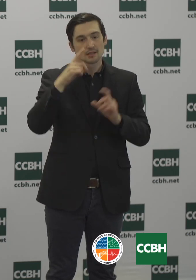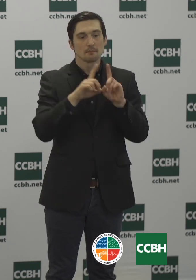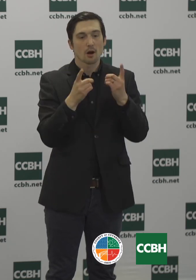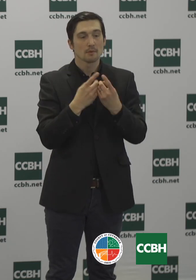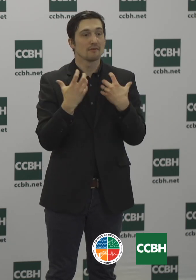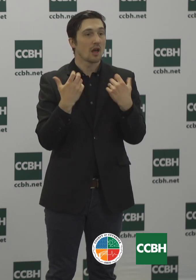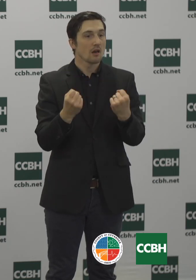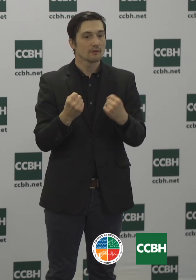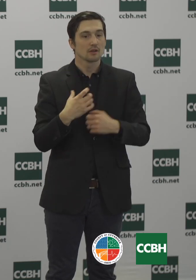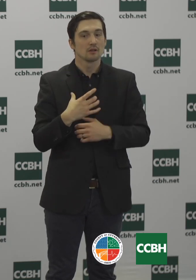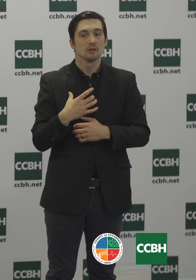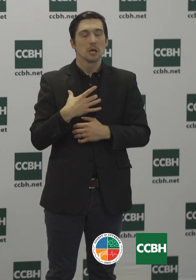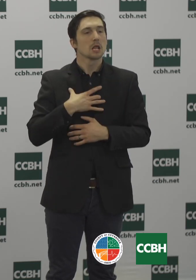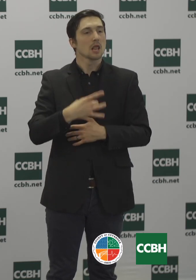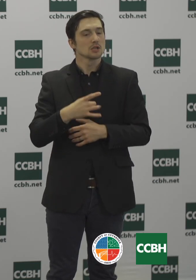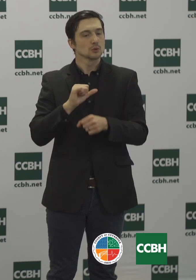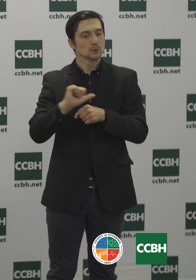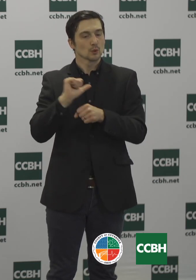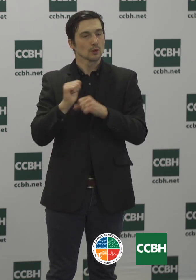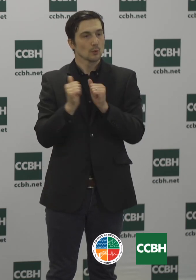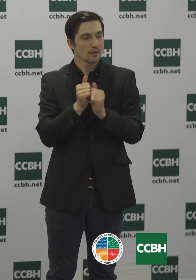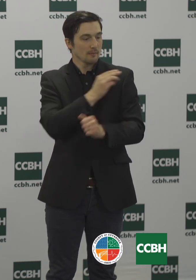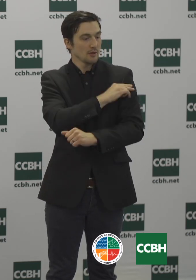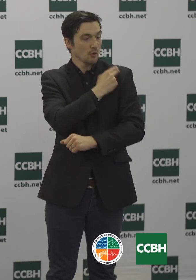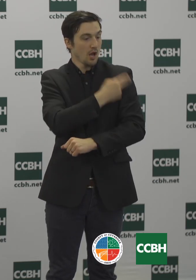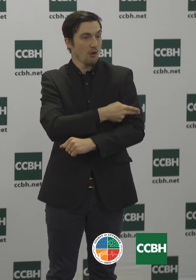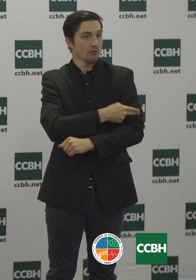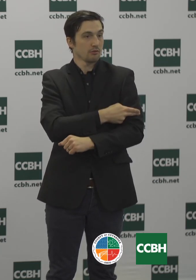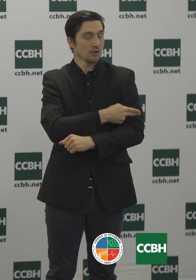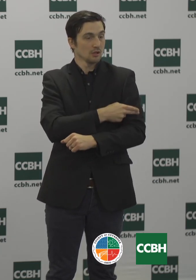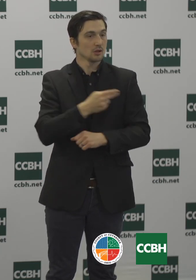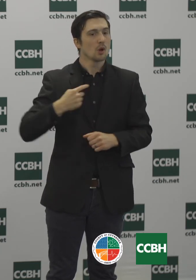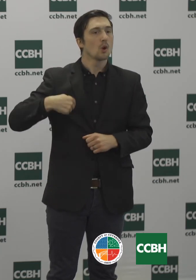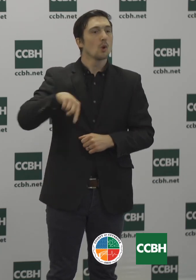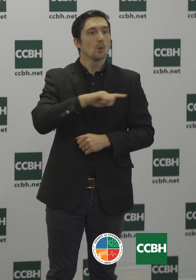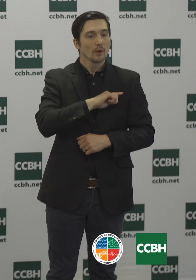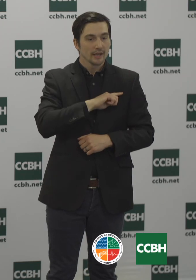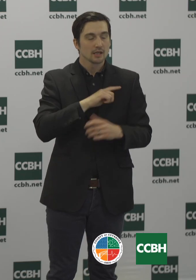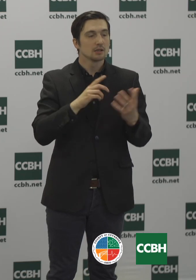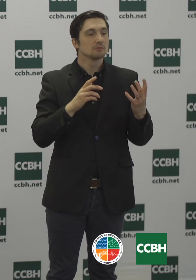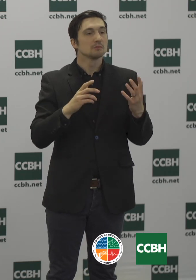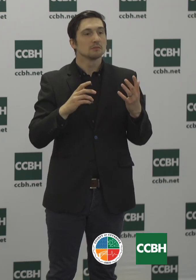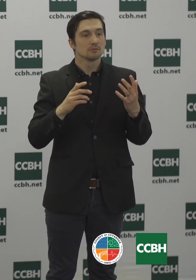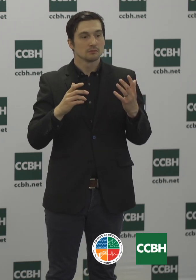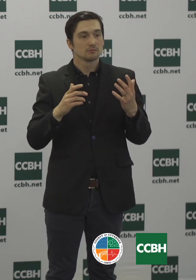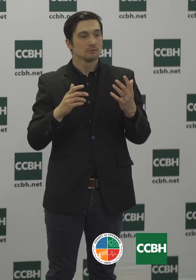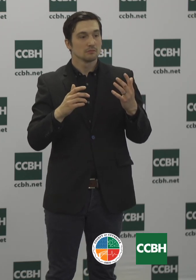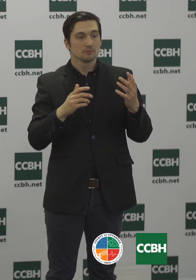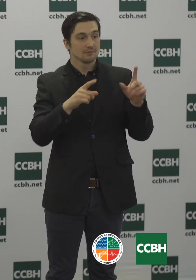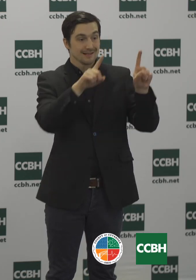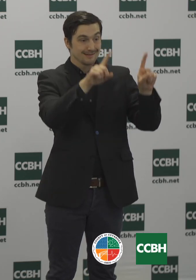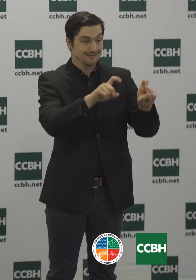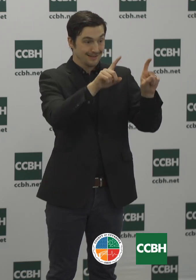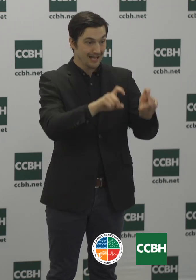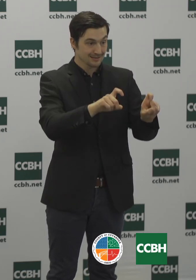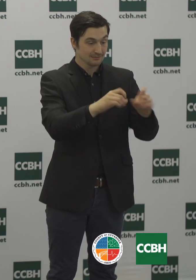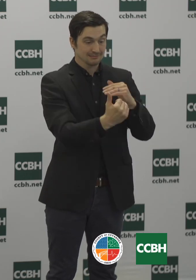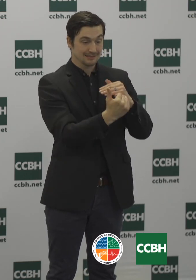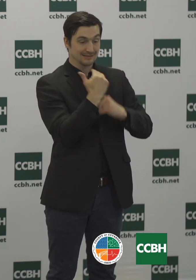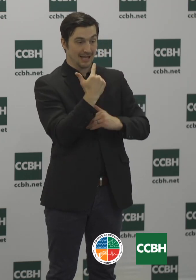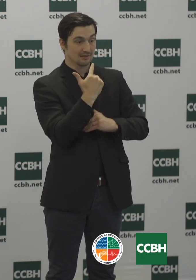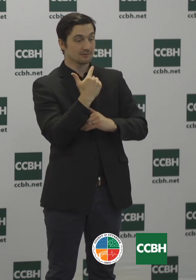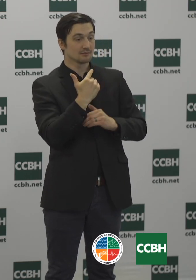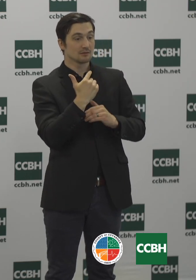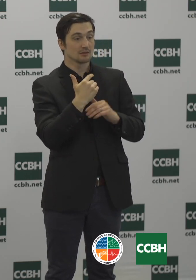Health likes working with Metro Health is that we bring the results back to them within 3 hours. So